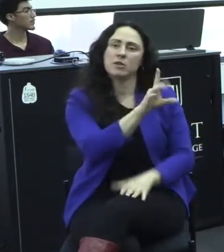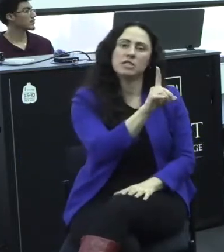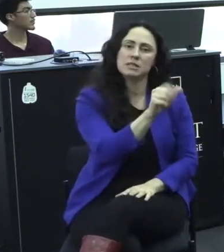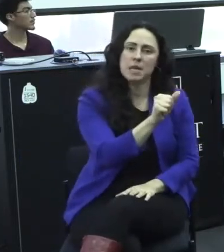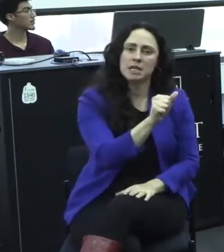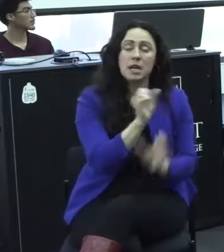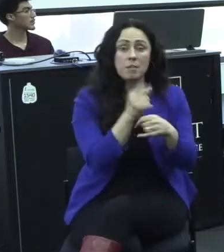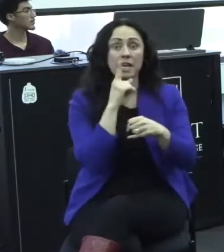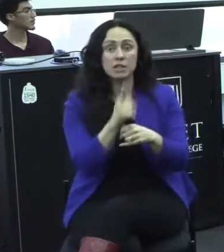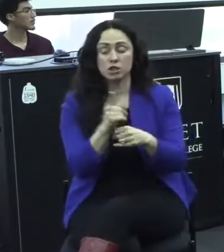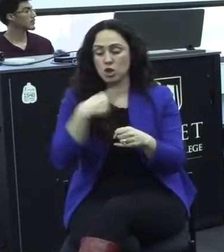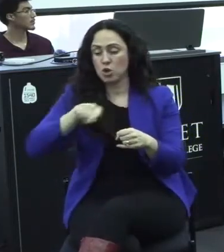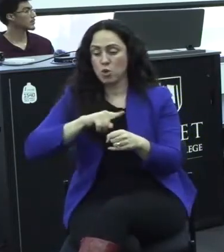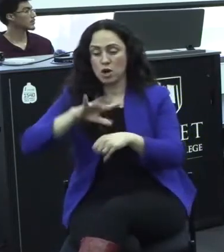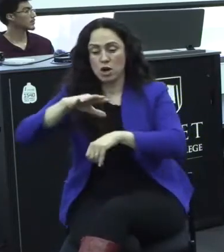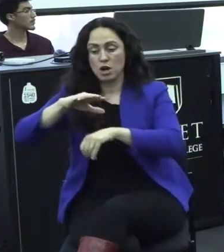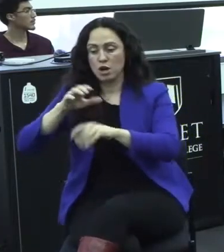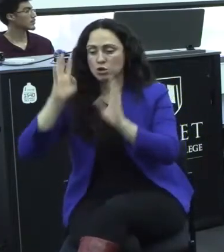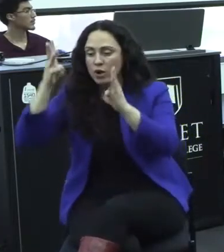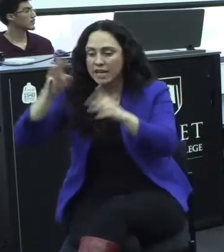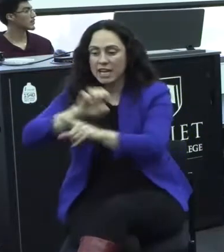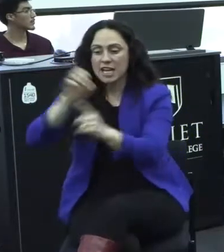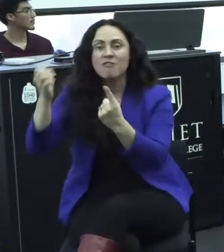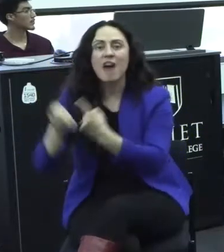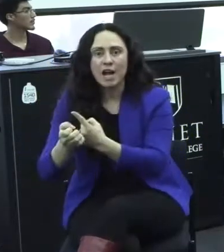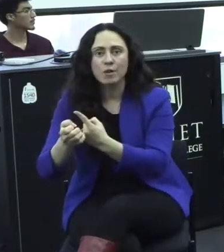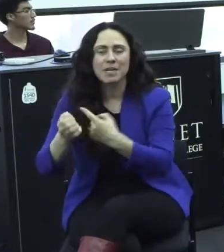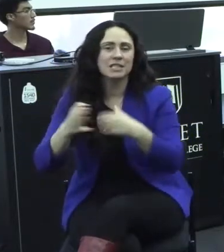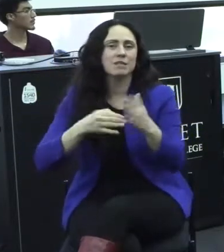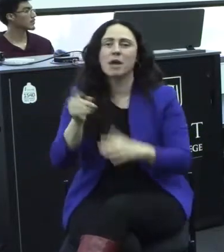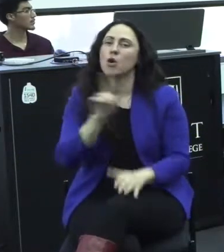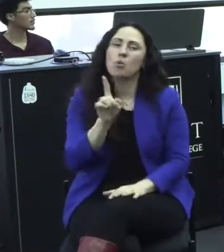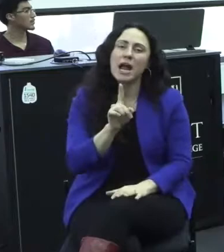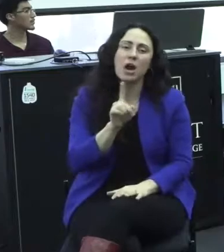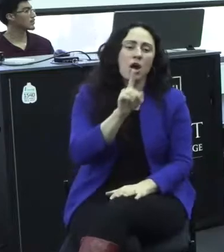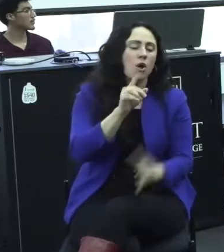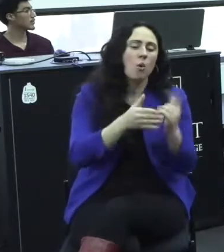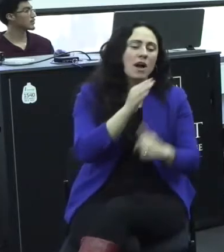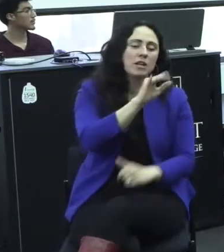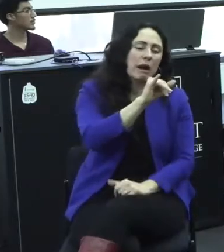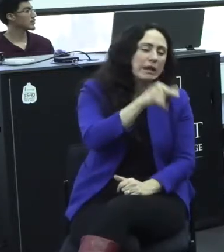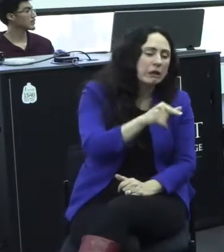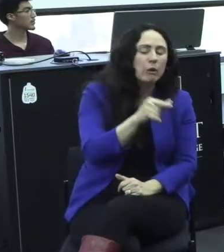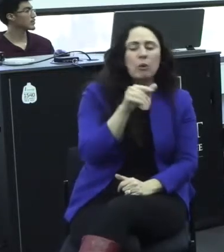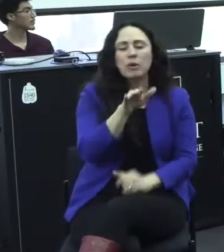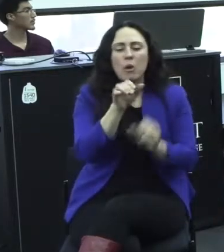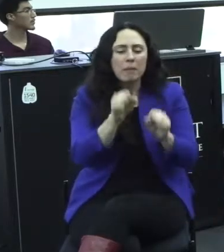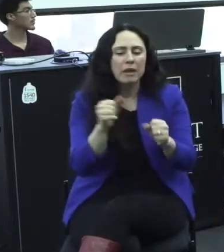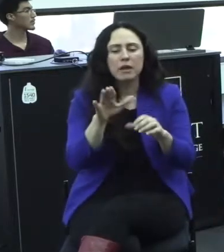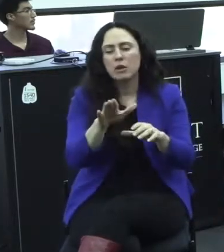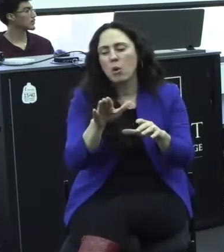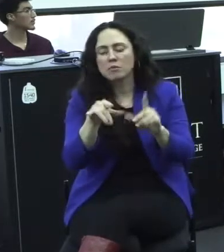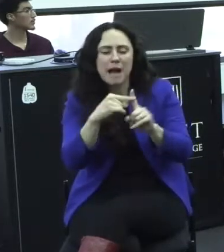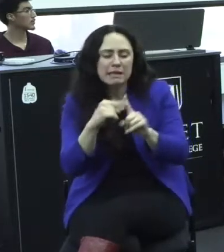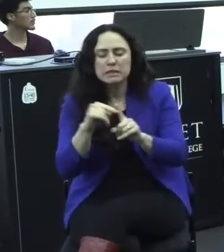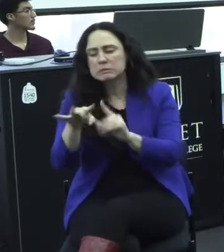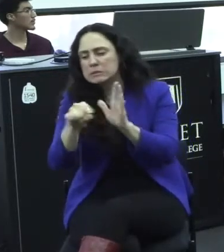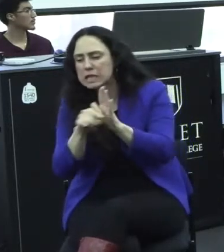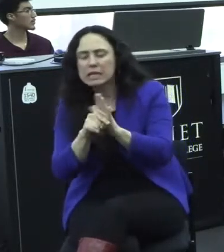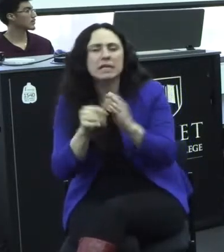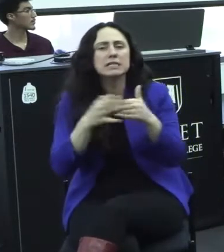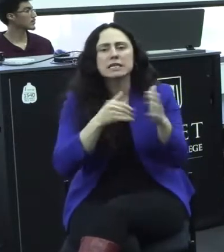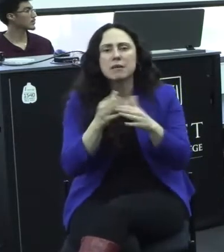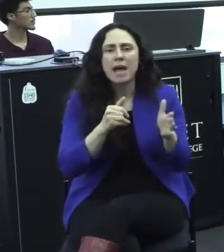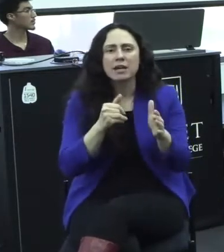we're creating an environment, no matter where you're at in your IQ, in your ability, in your strengths, and in your weaknesses,